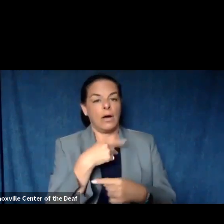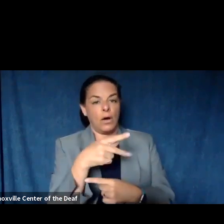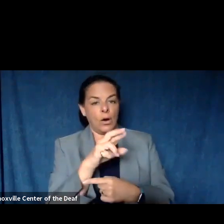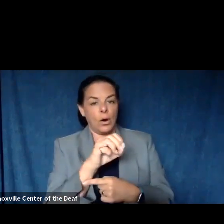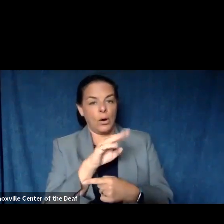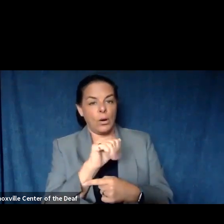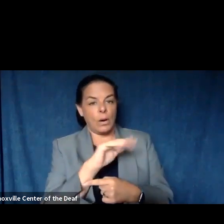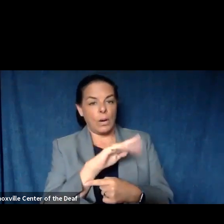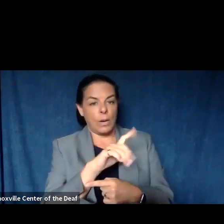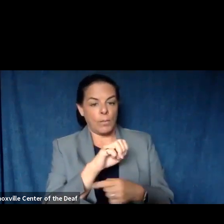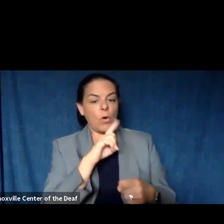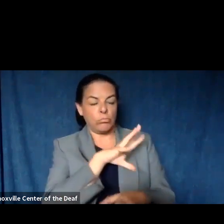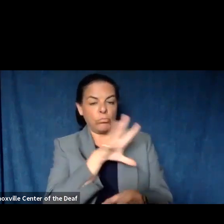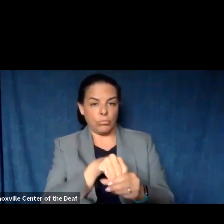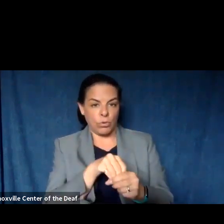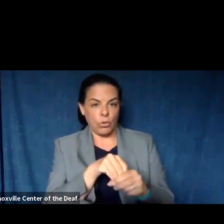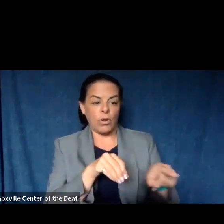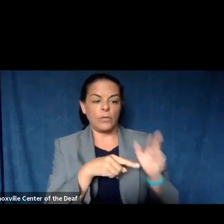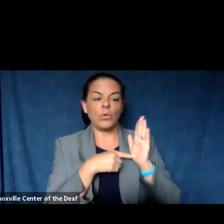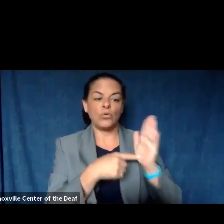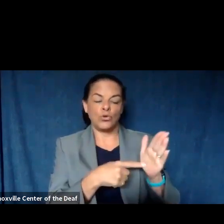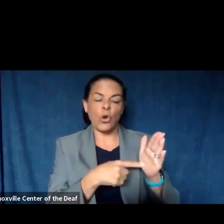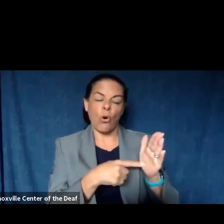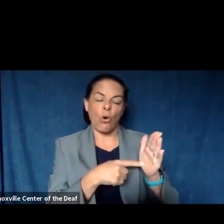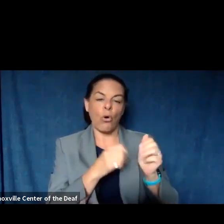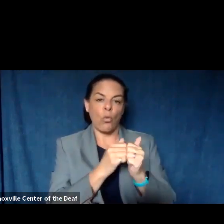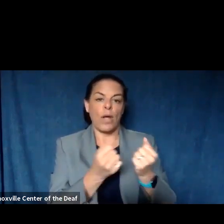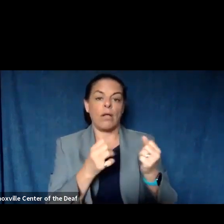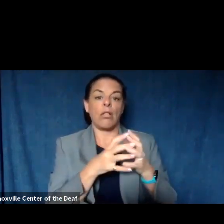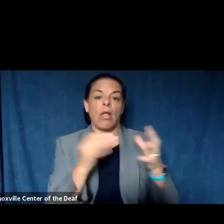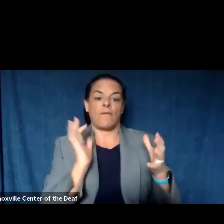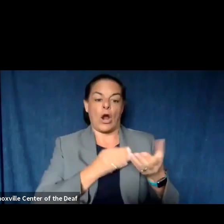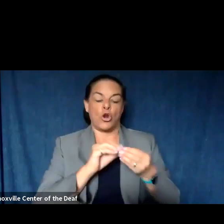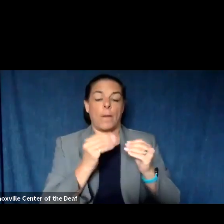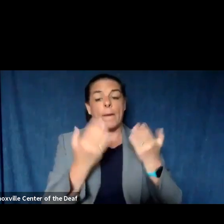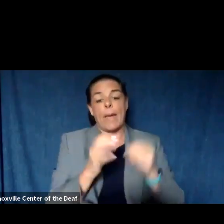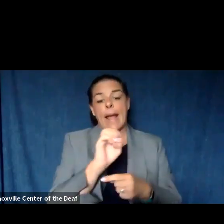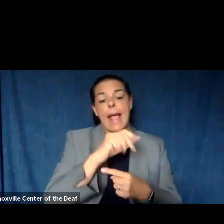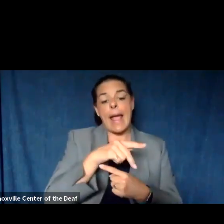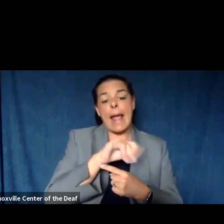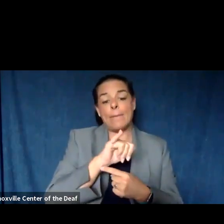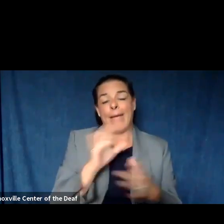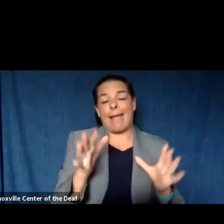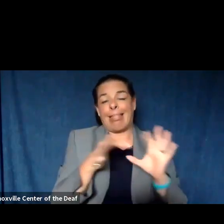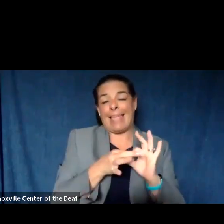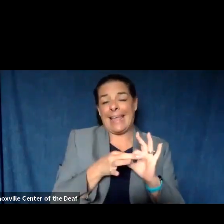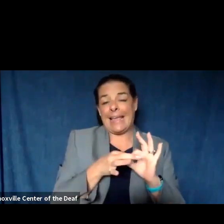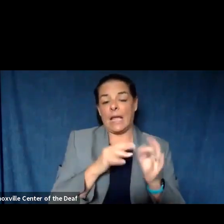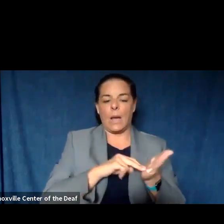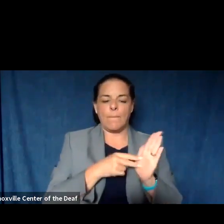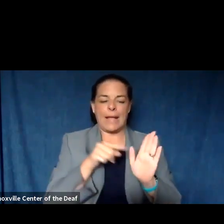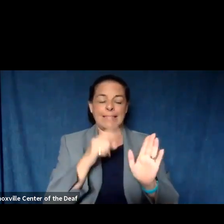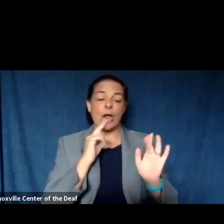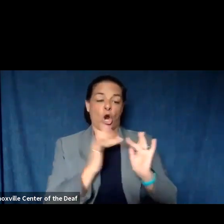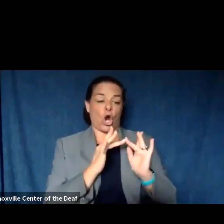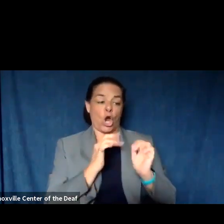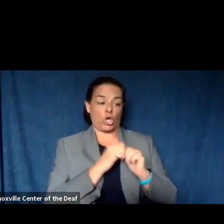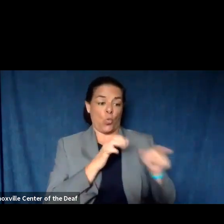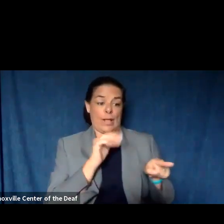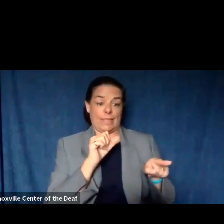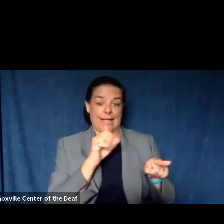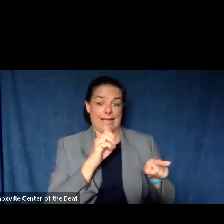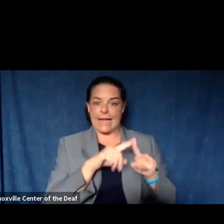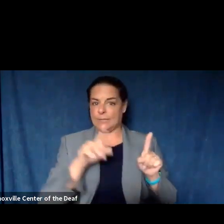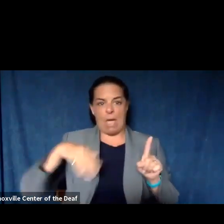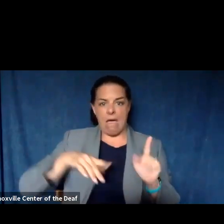cases that are counted in there and do reflect in a lot of our numbers, which are either an epi-linked case. So meaning they're a contact to a case that have